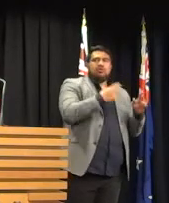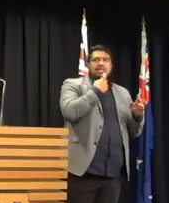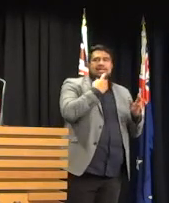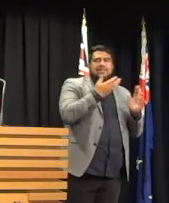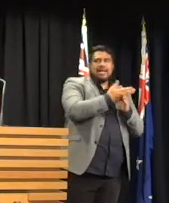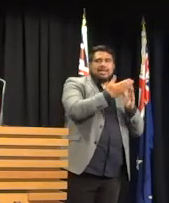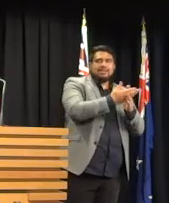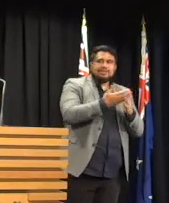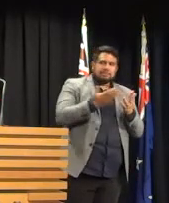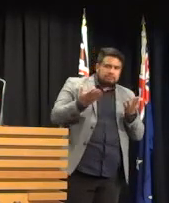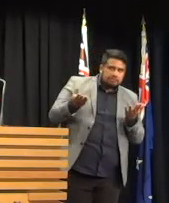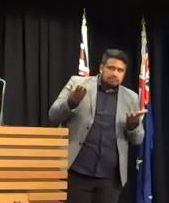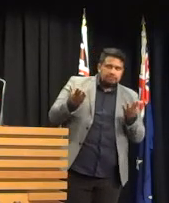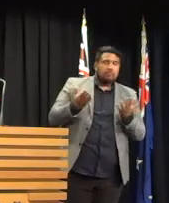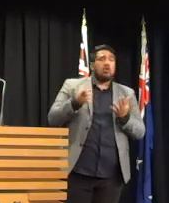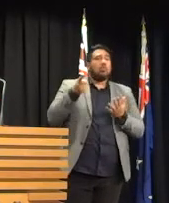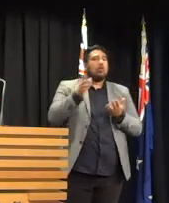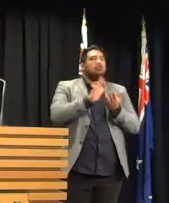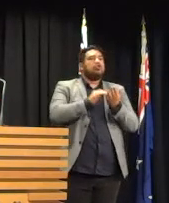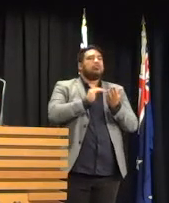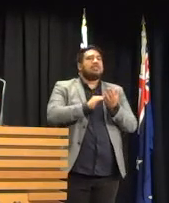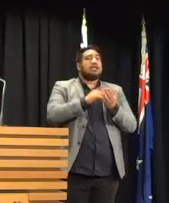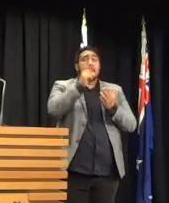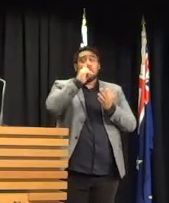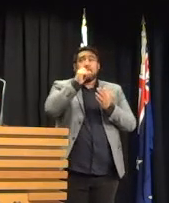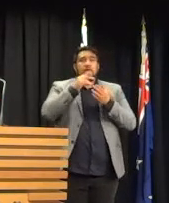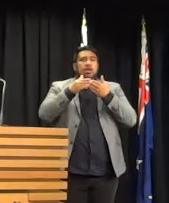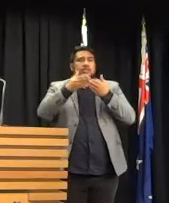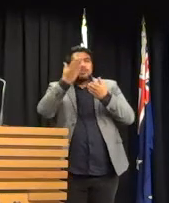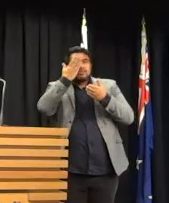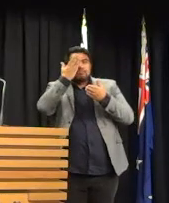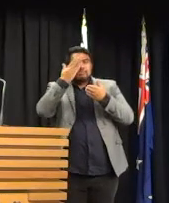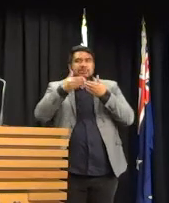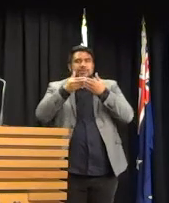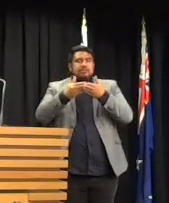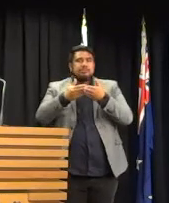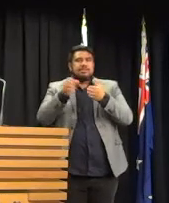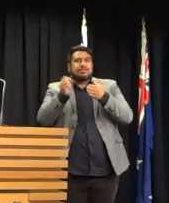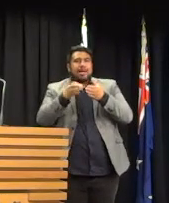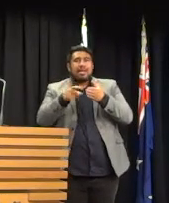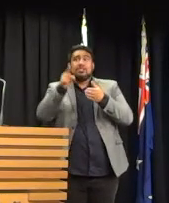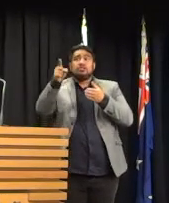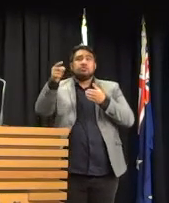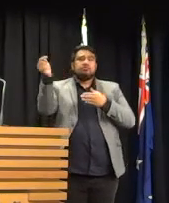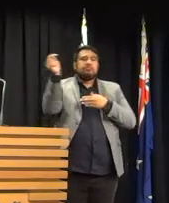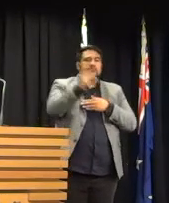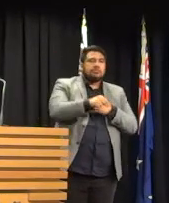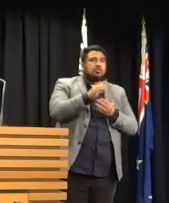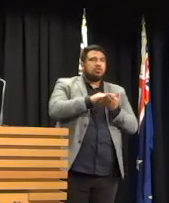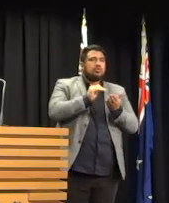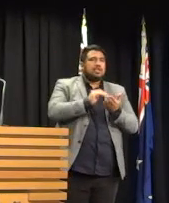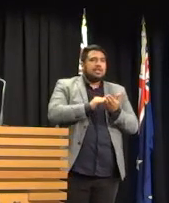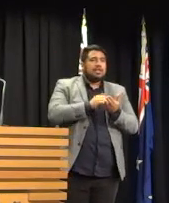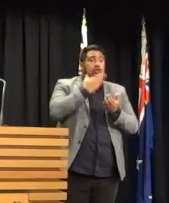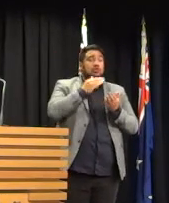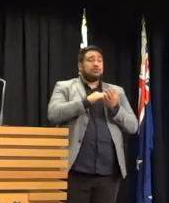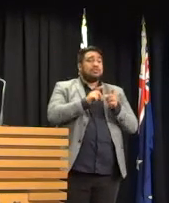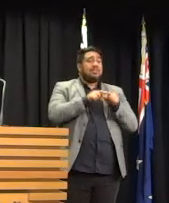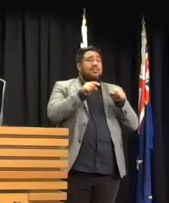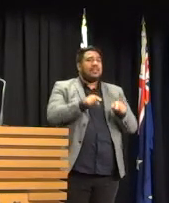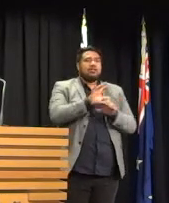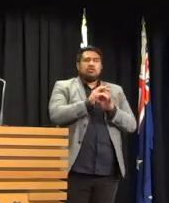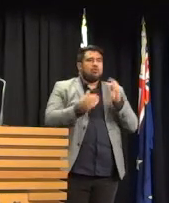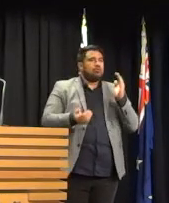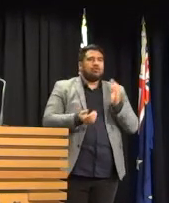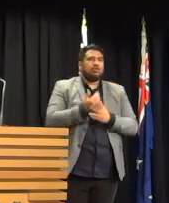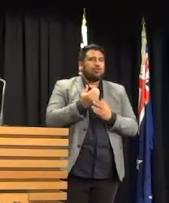the idea of New Zealand being used by people smugglers has been happening for a number of years. This is not new. Our focus